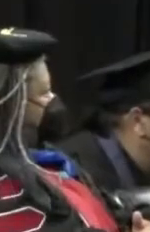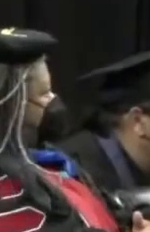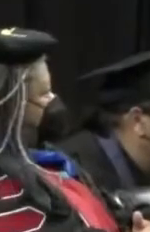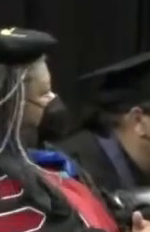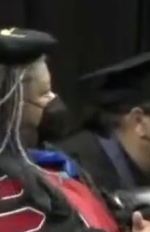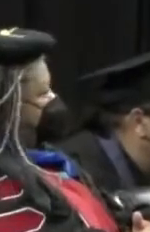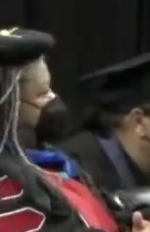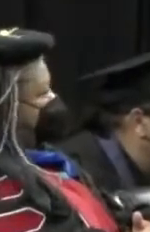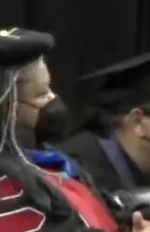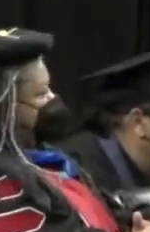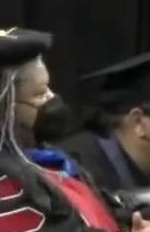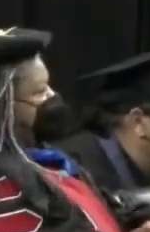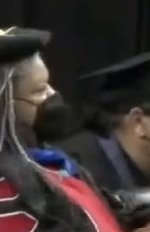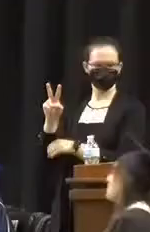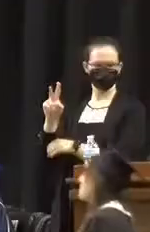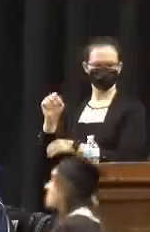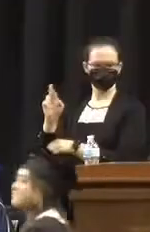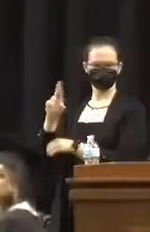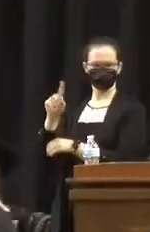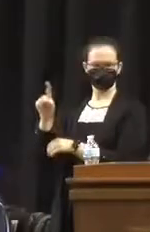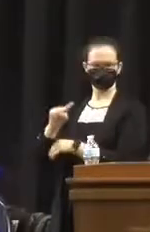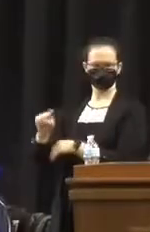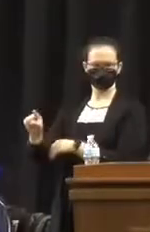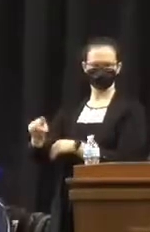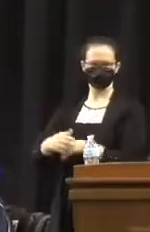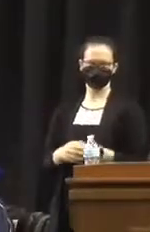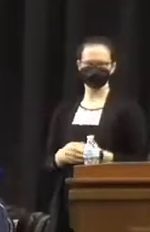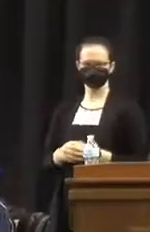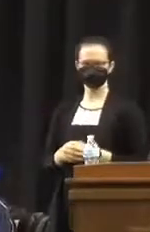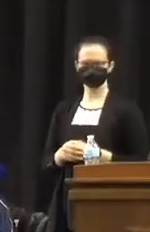Linda Marie Navarez.